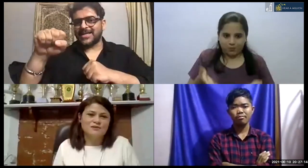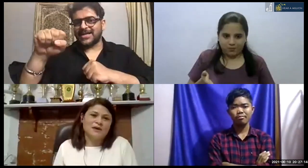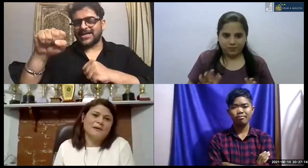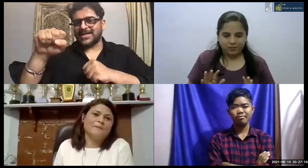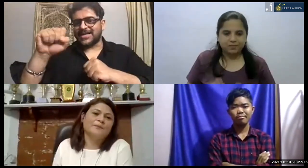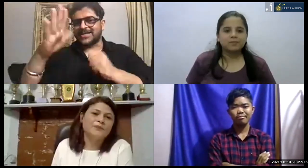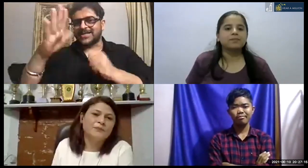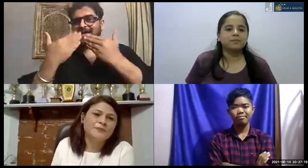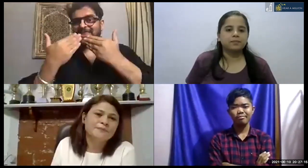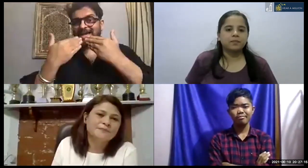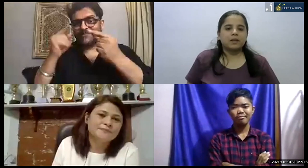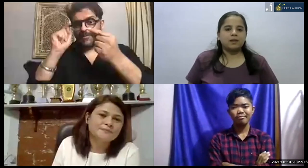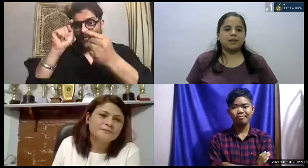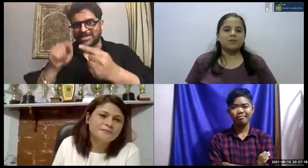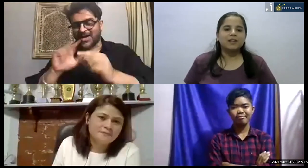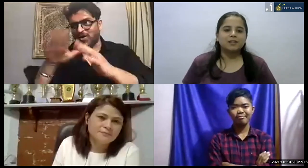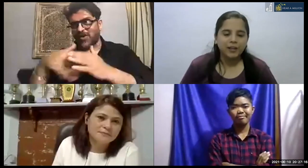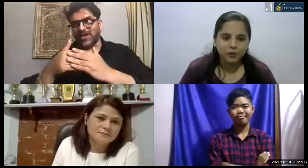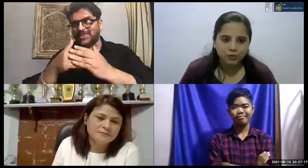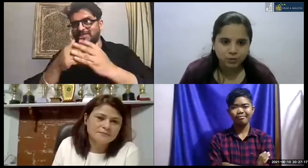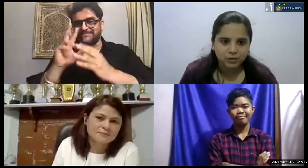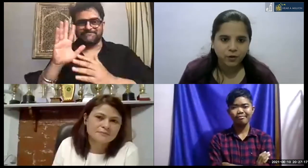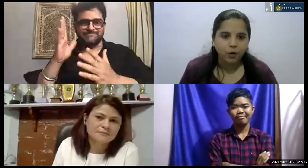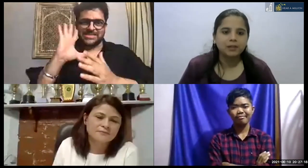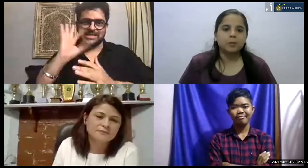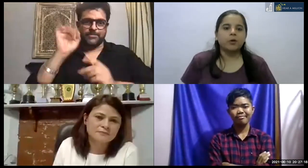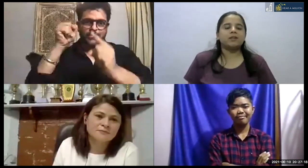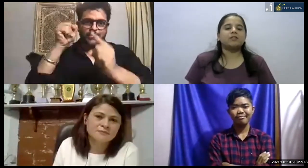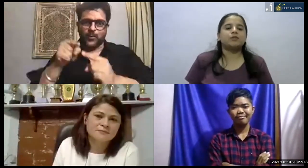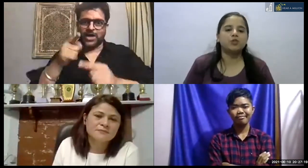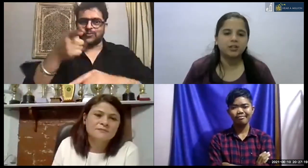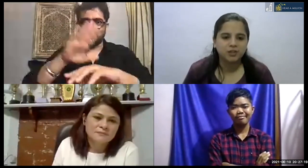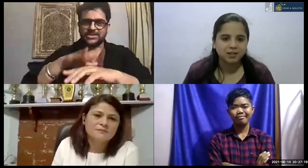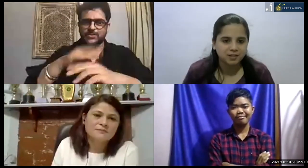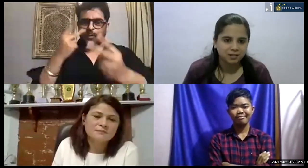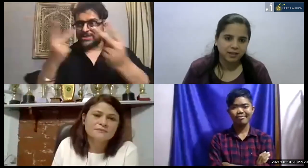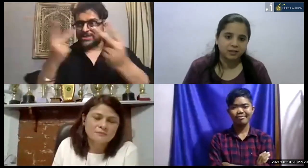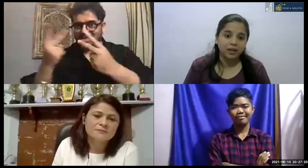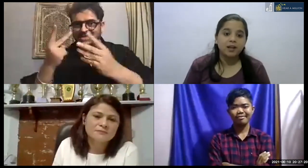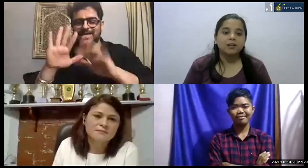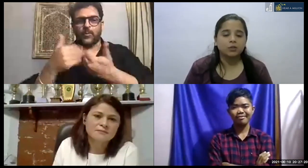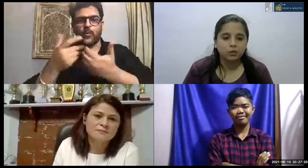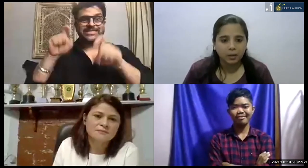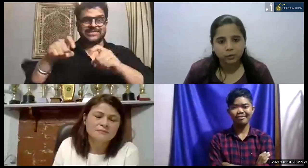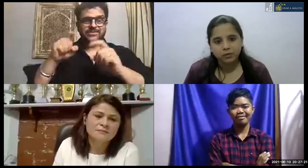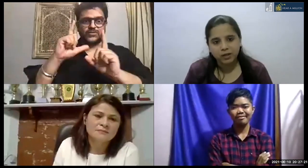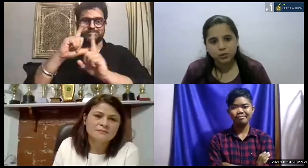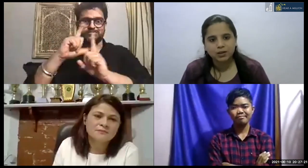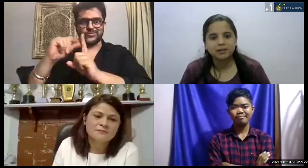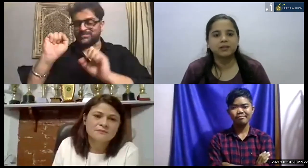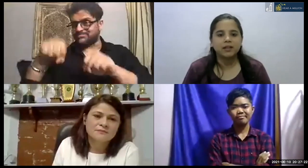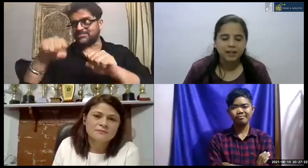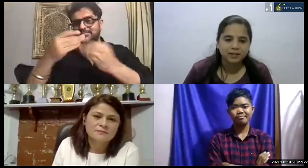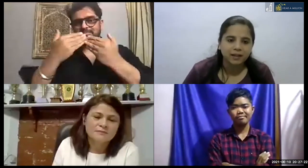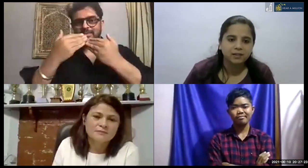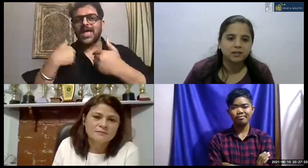others to speak. Yeah. Thank you so much for all the pointers to share just right away. So about the